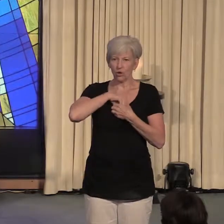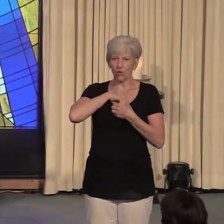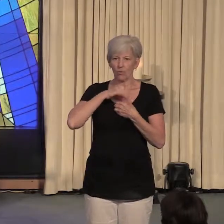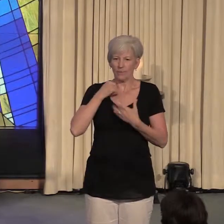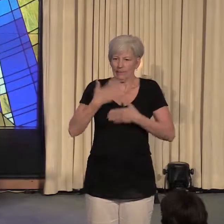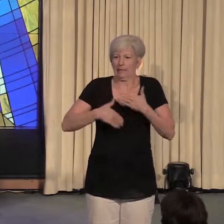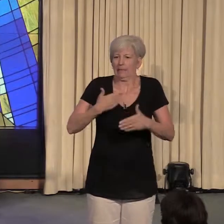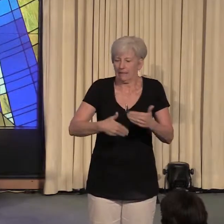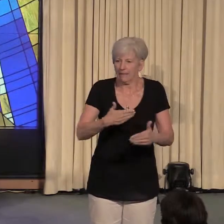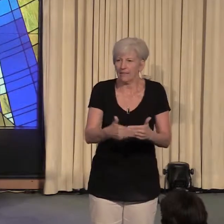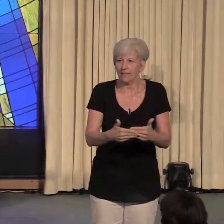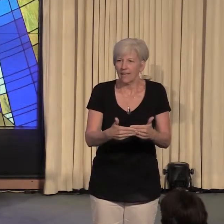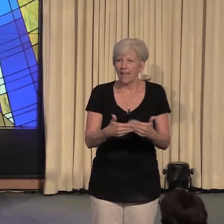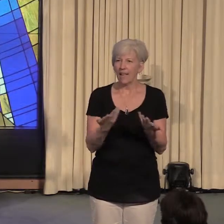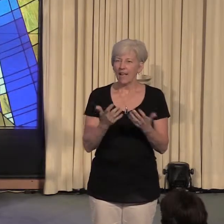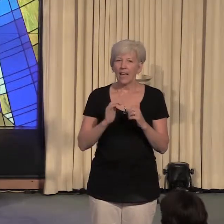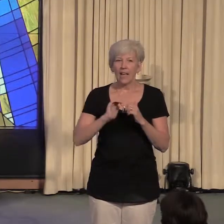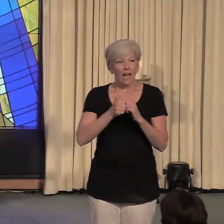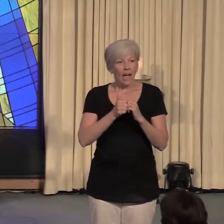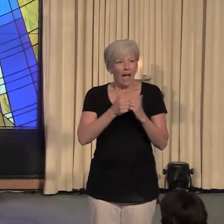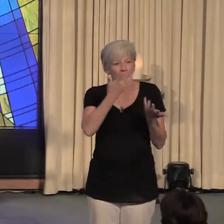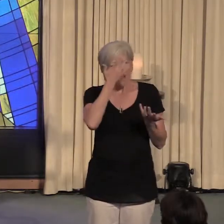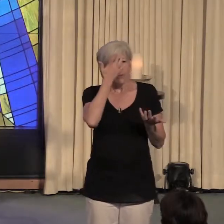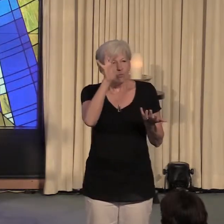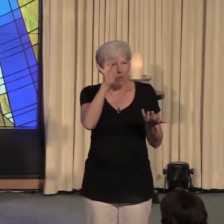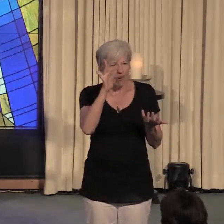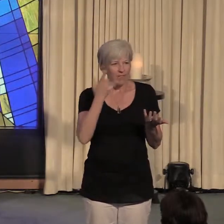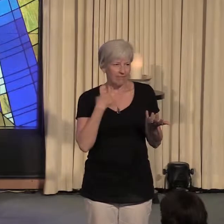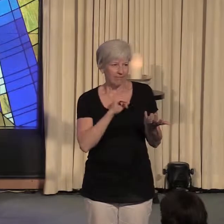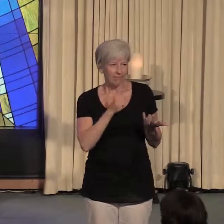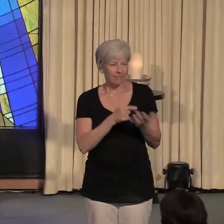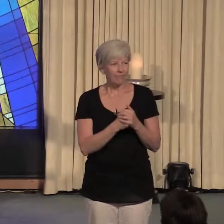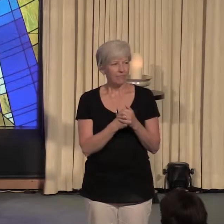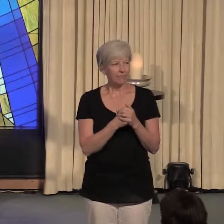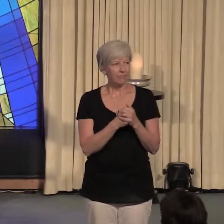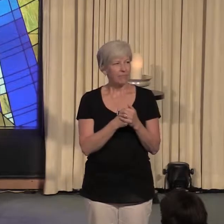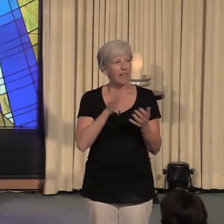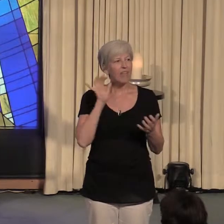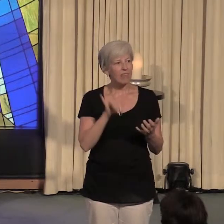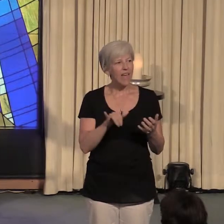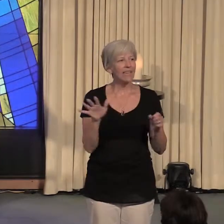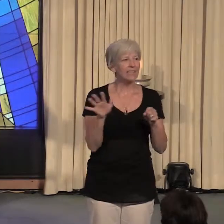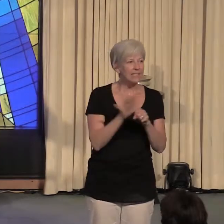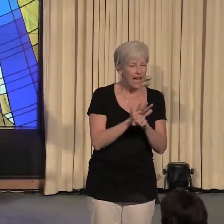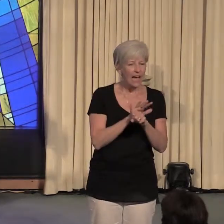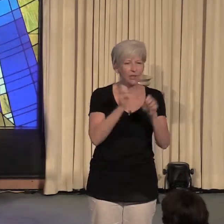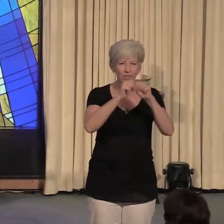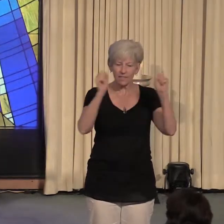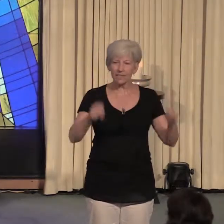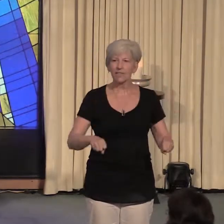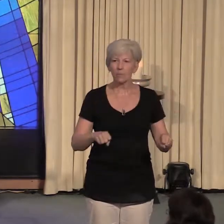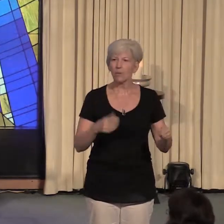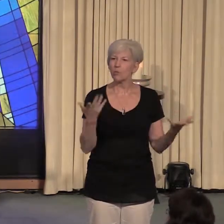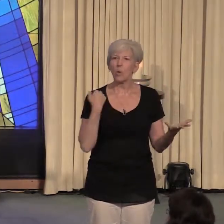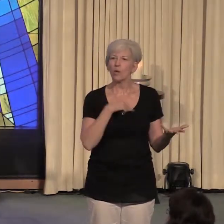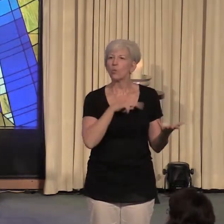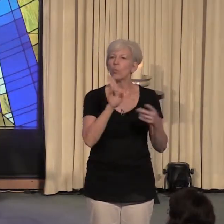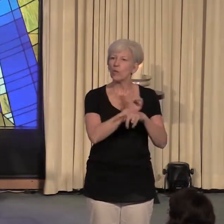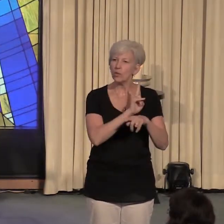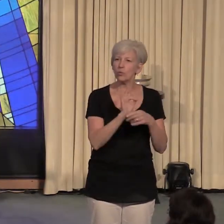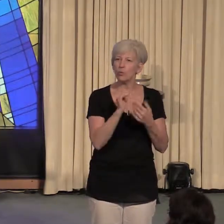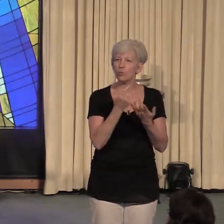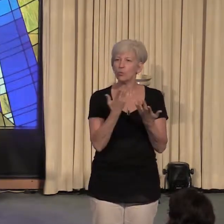central processor, kind of how smart are we? That entire system is what we use to perceive the world with. So it